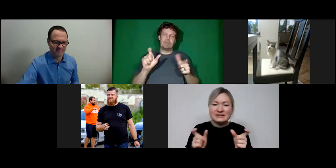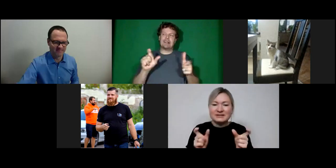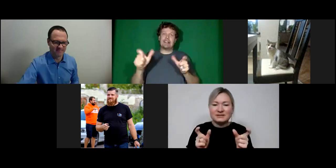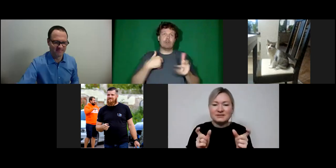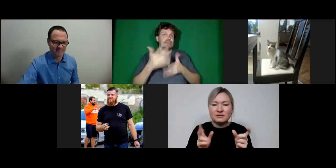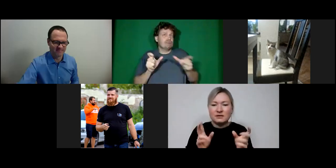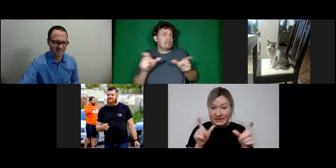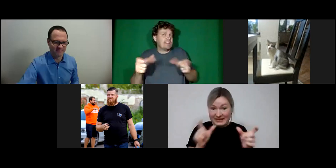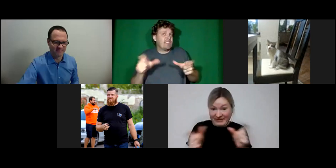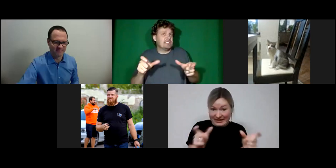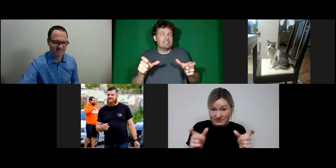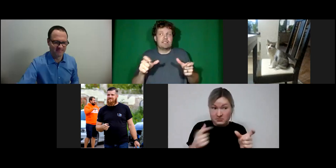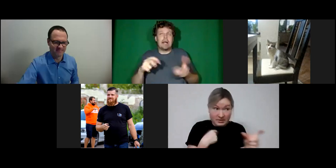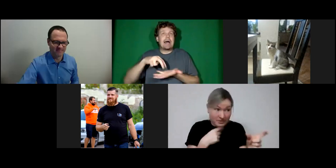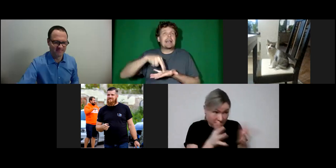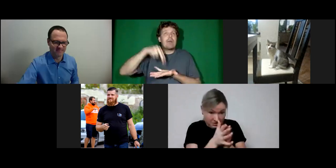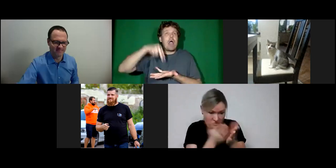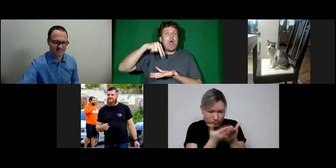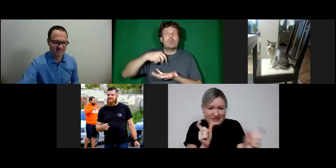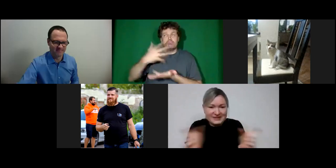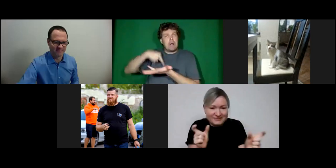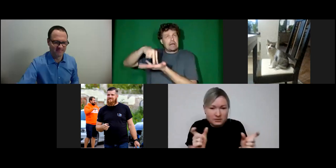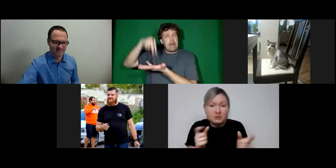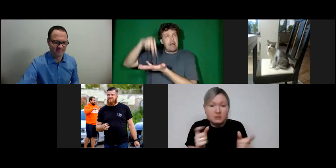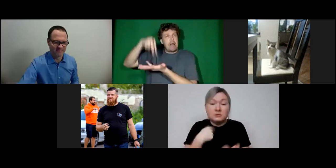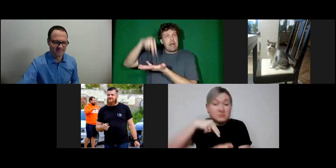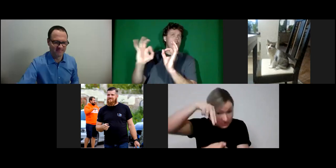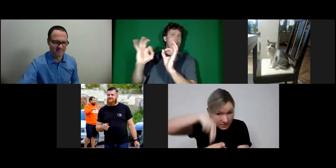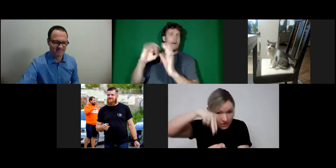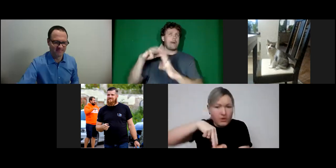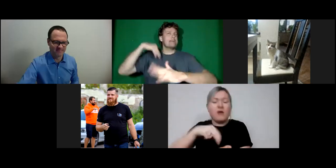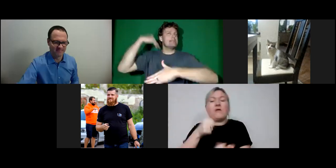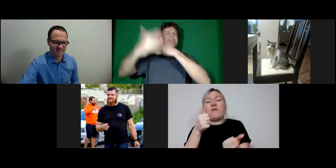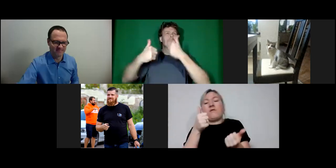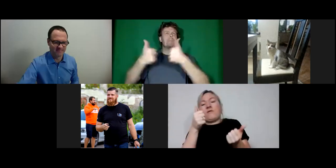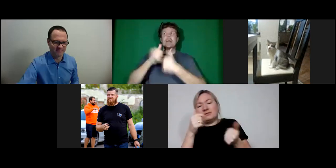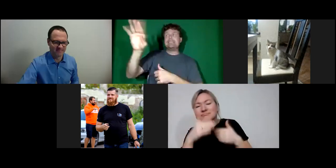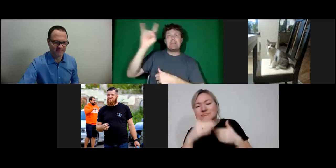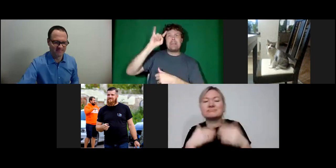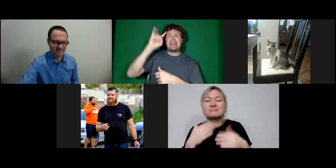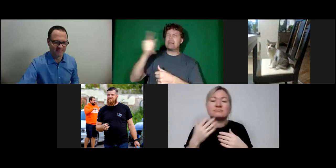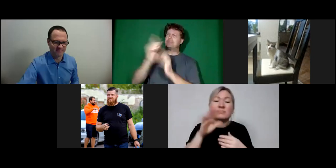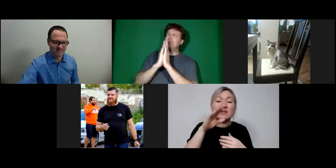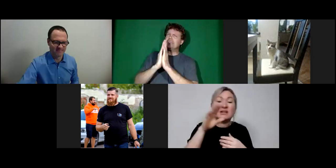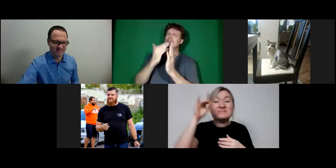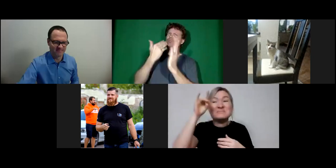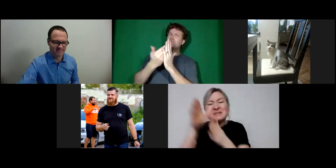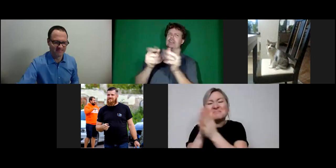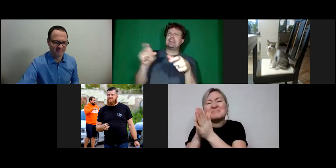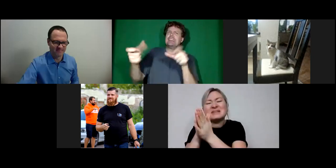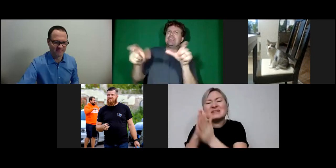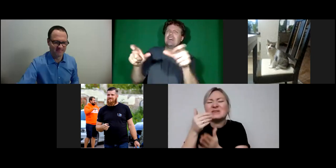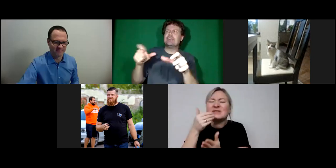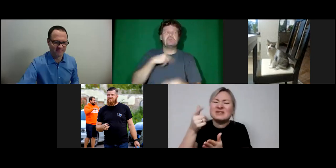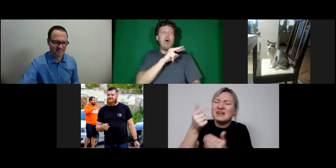And so even if you played defense, so I said, what's the sign for defense? And I would show them defense, and they would, okay, this is the sign. Okay, if we want to do